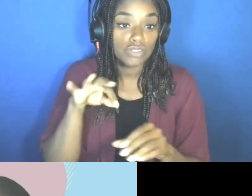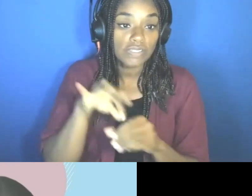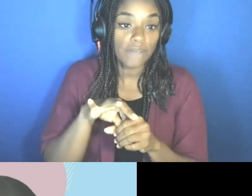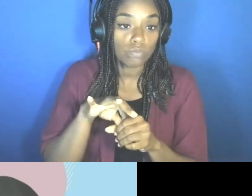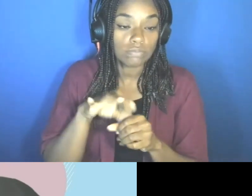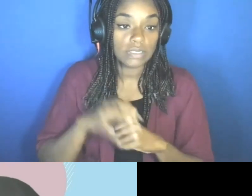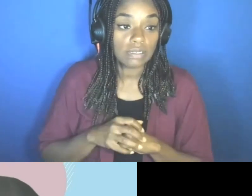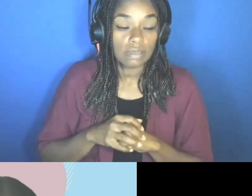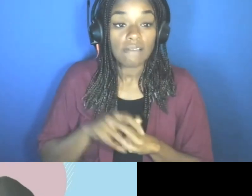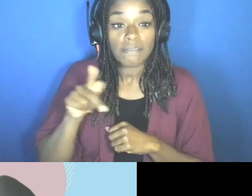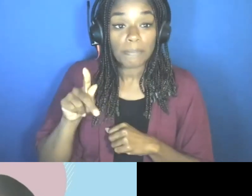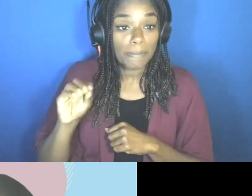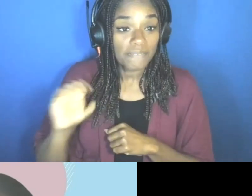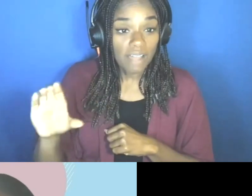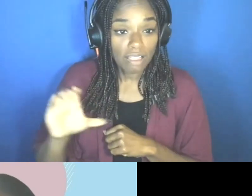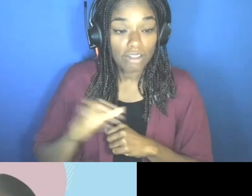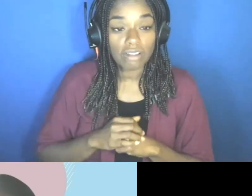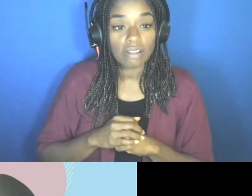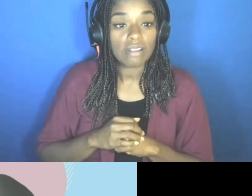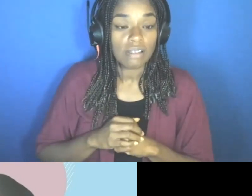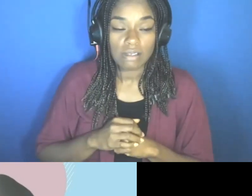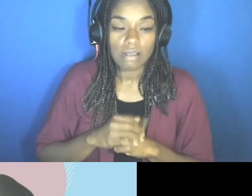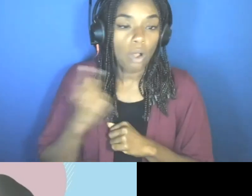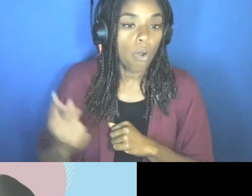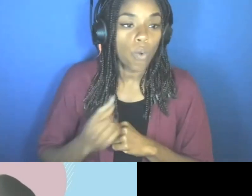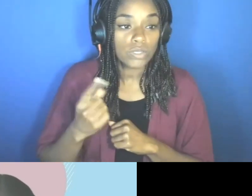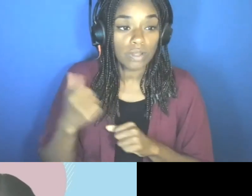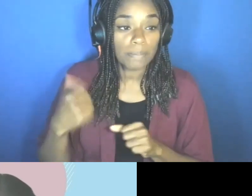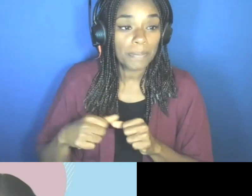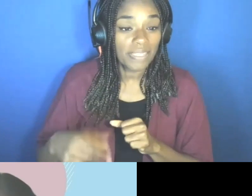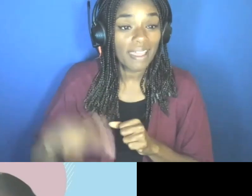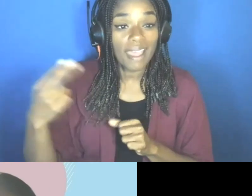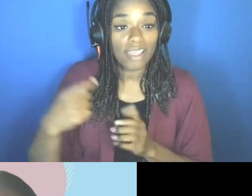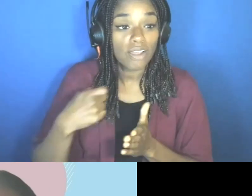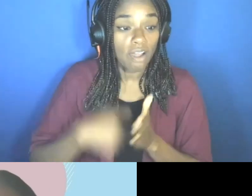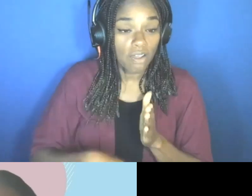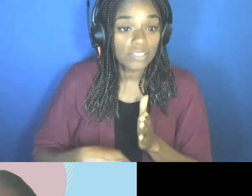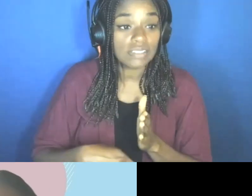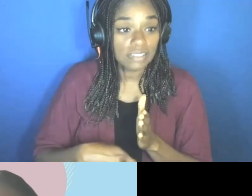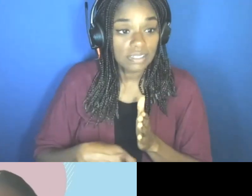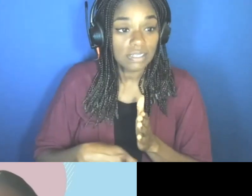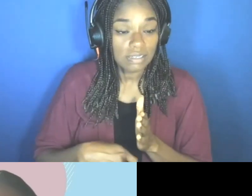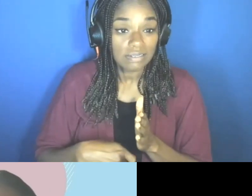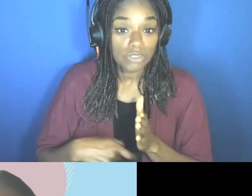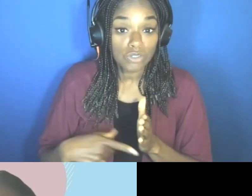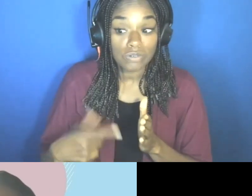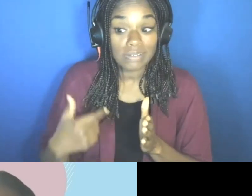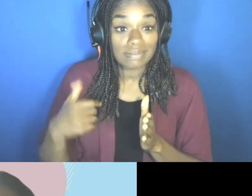For people of color, we should always remember the high cost that there was to procuring this